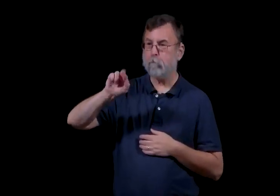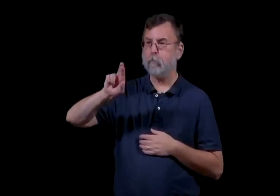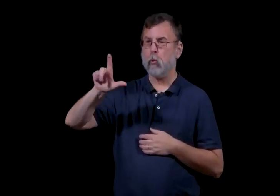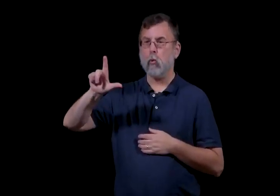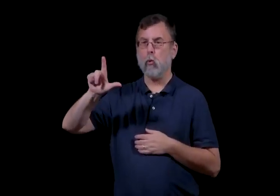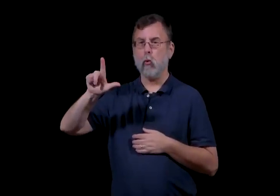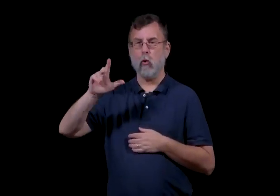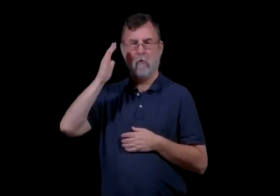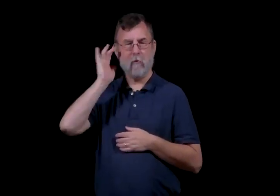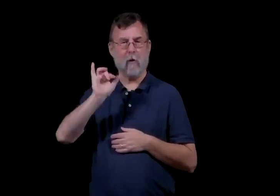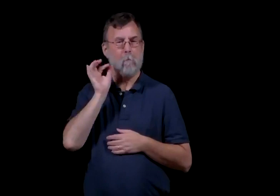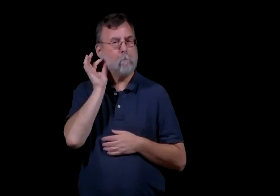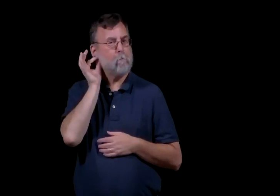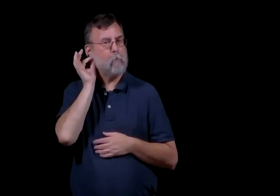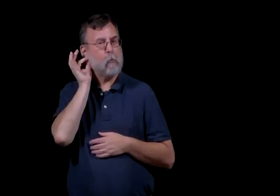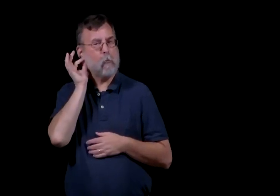Then there's a pearl bead.